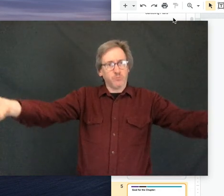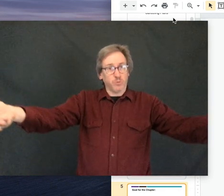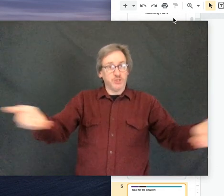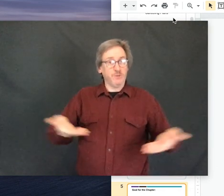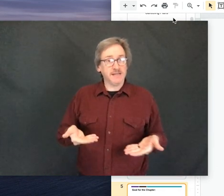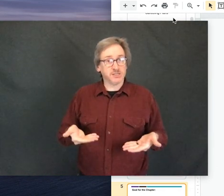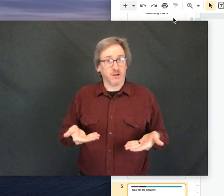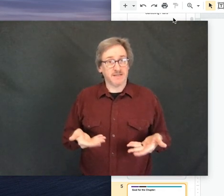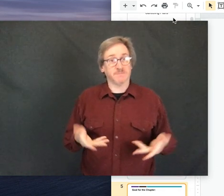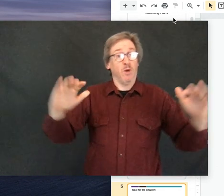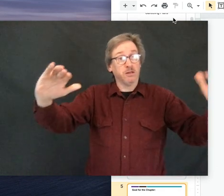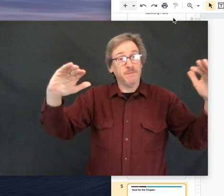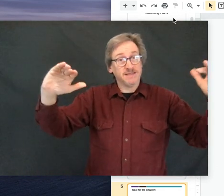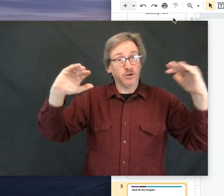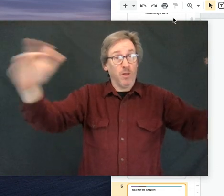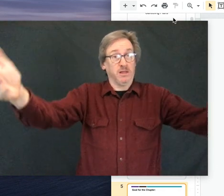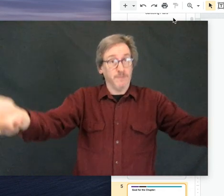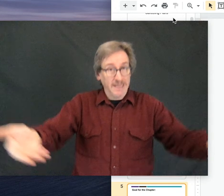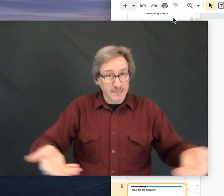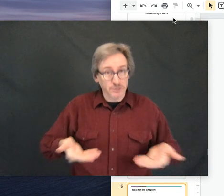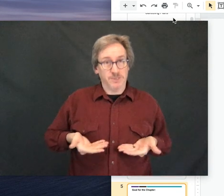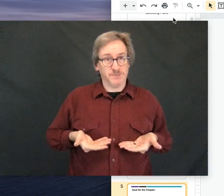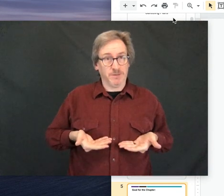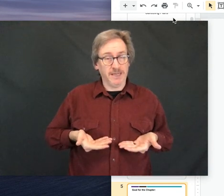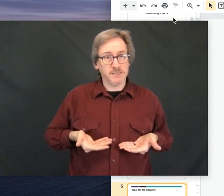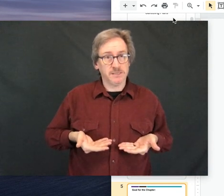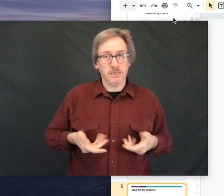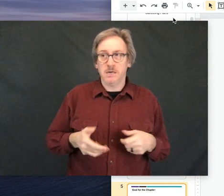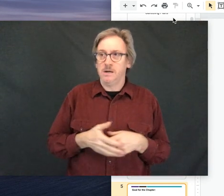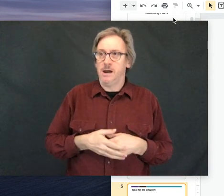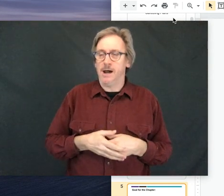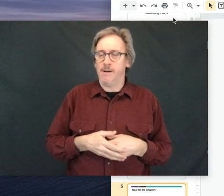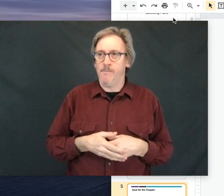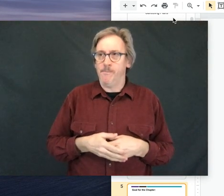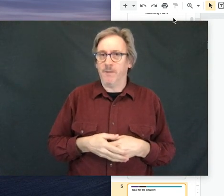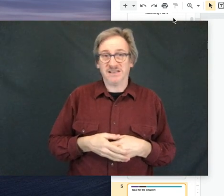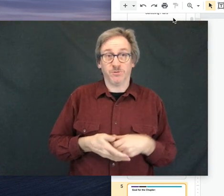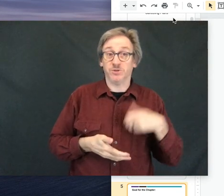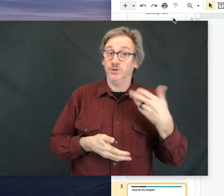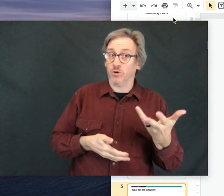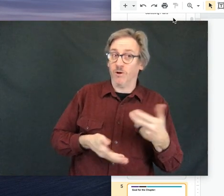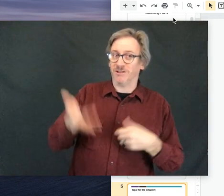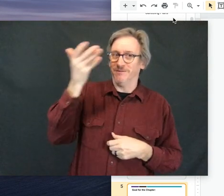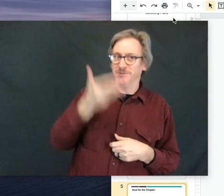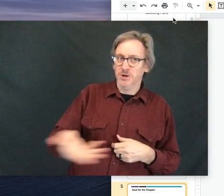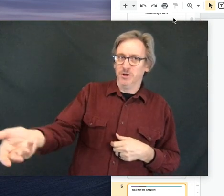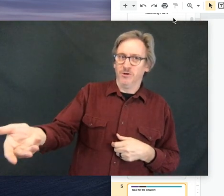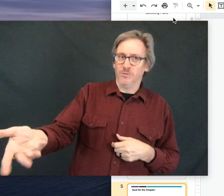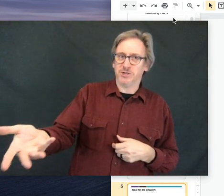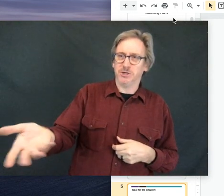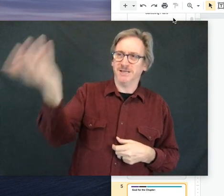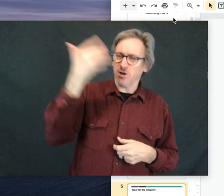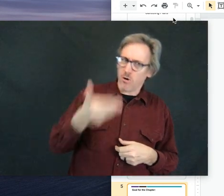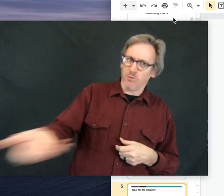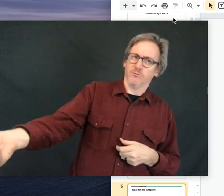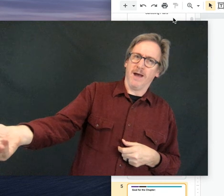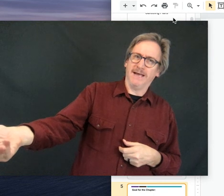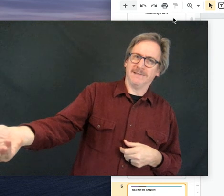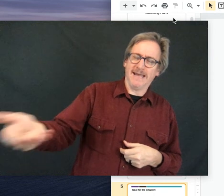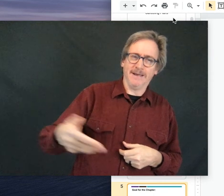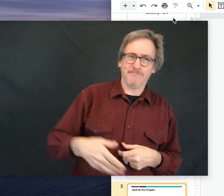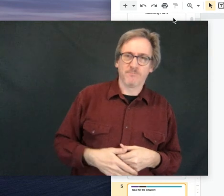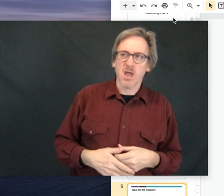This with two hands is oftentimes welcome, as in welcome into this place, as opposed to you're welcome, which is, oh,